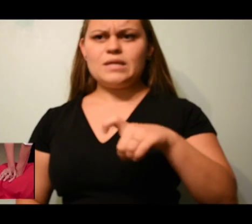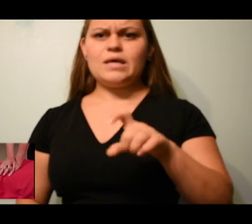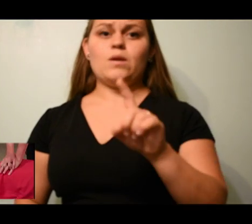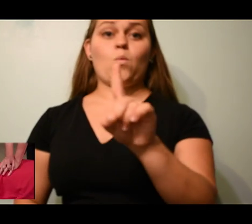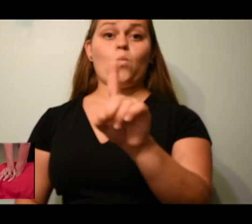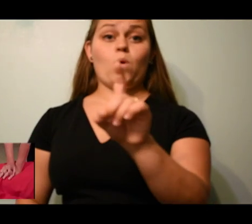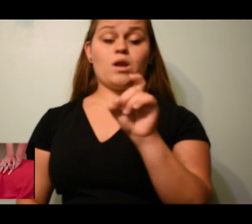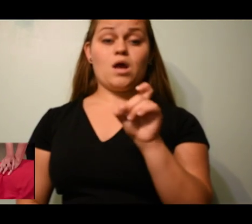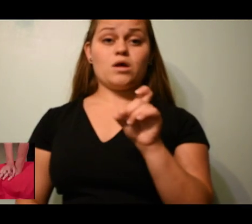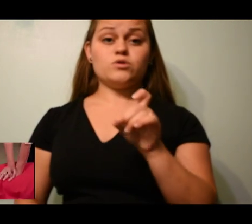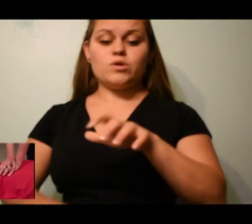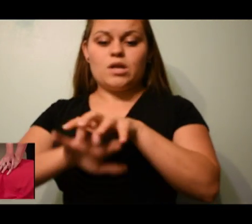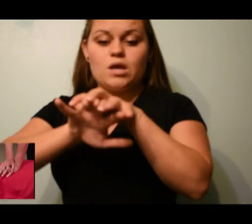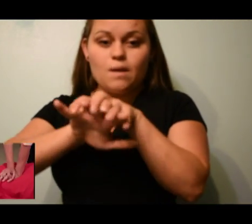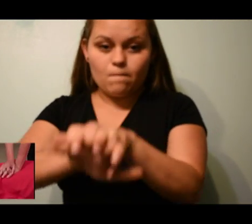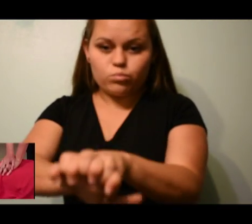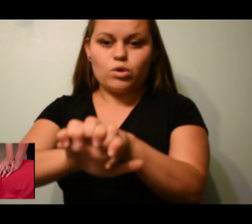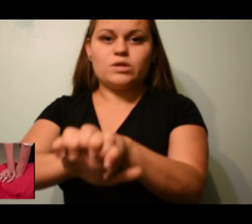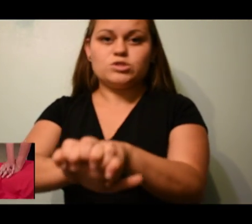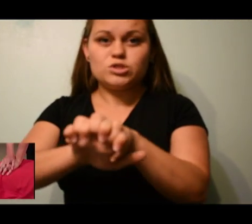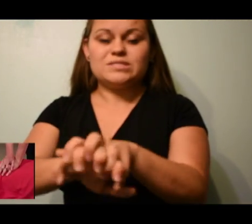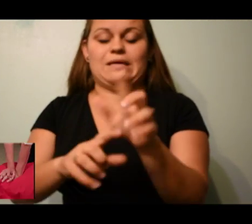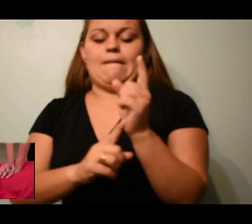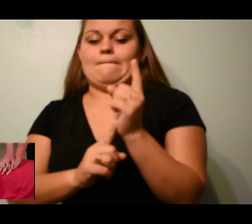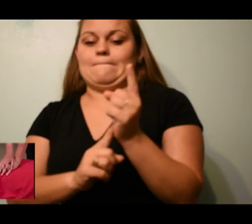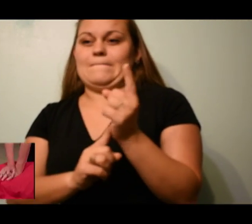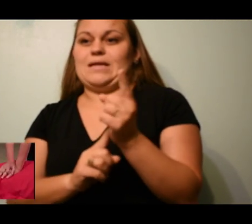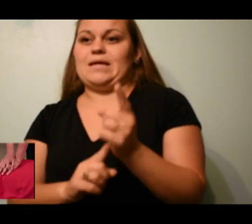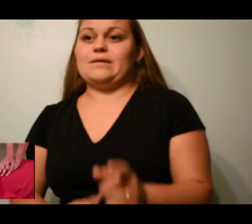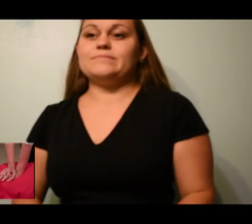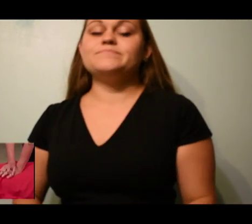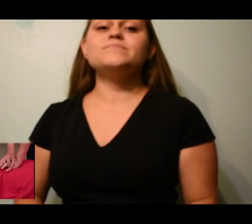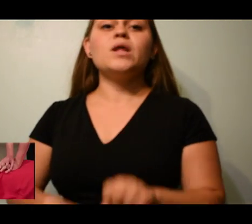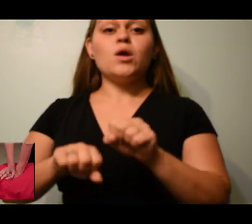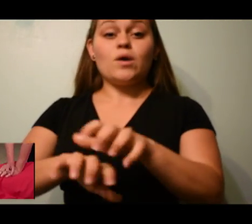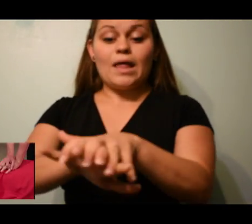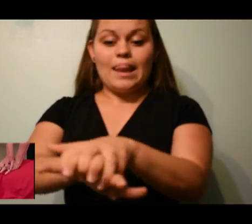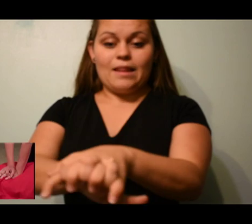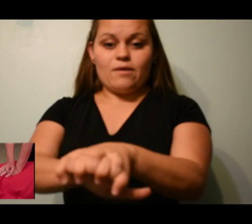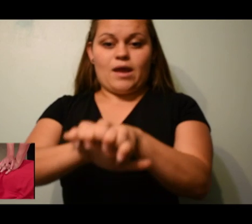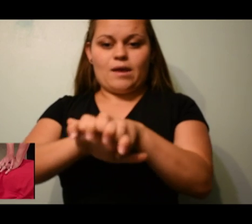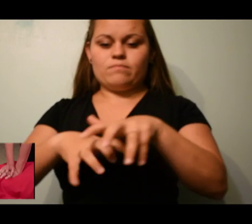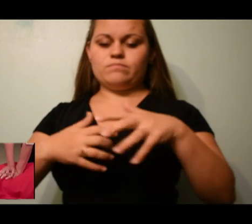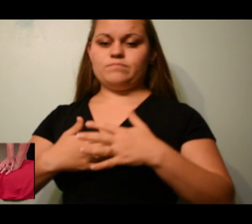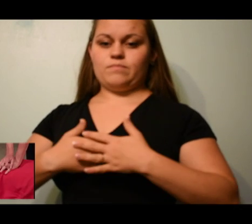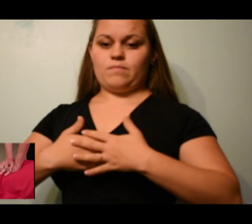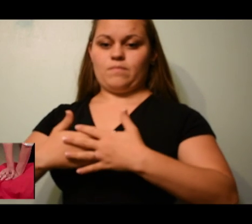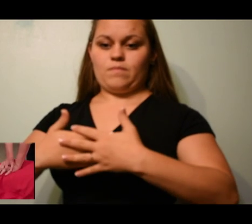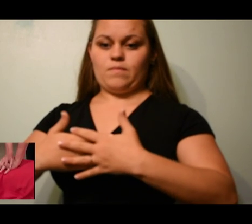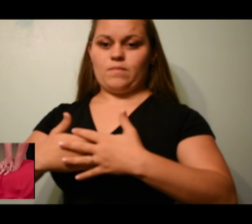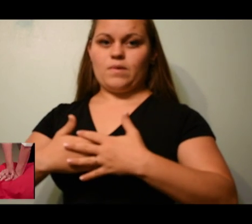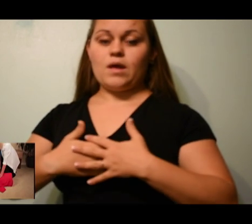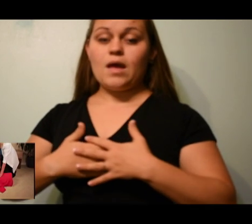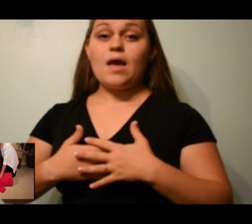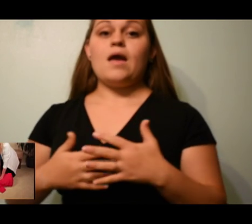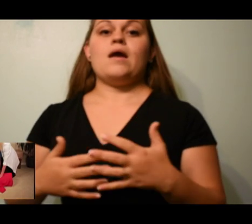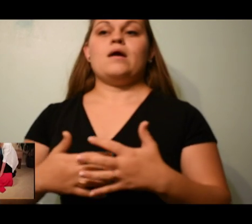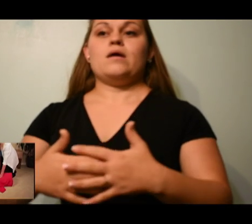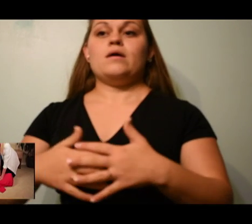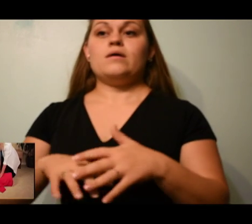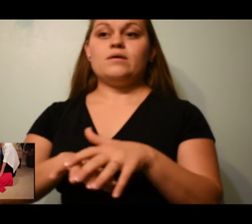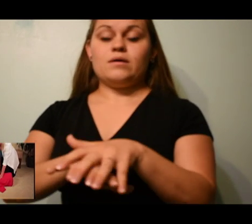a minute. You may lift your hands slightly off the chest between compressions to allow for full chest